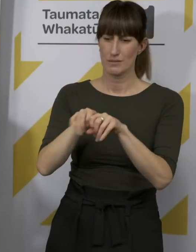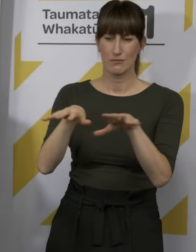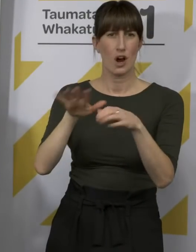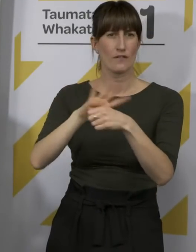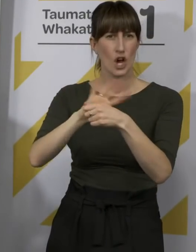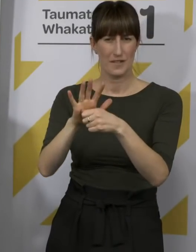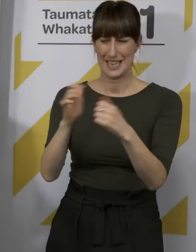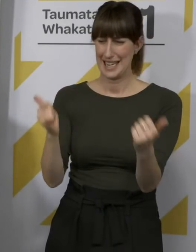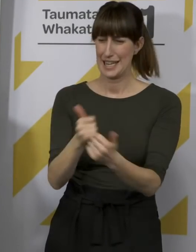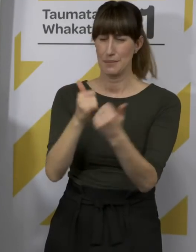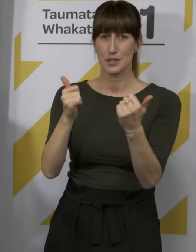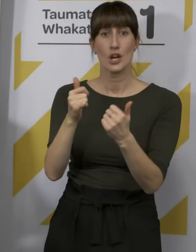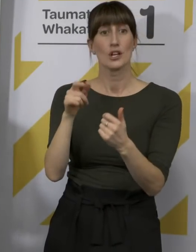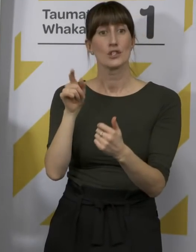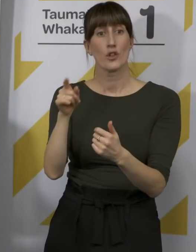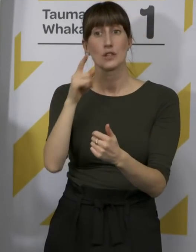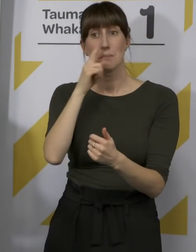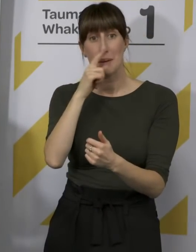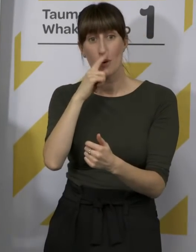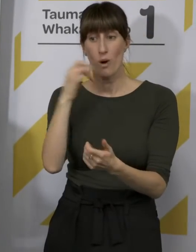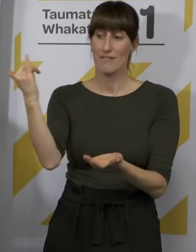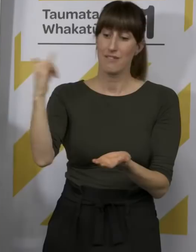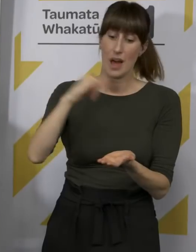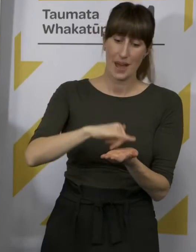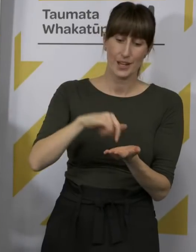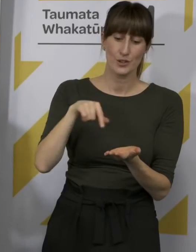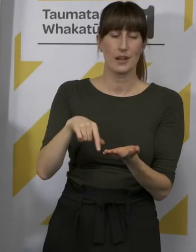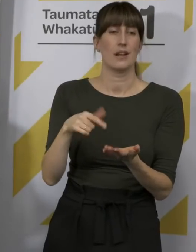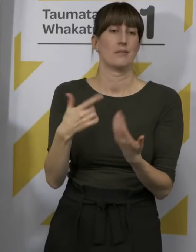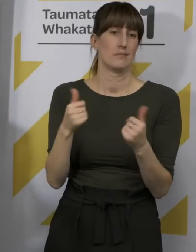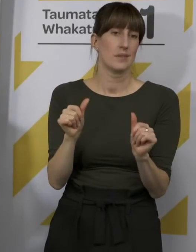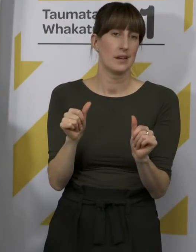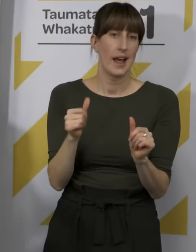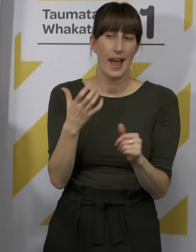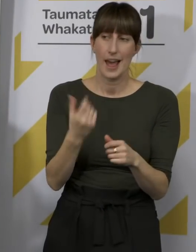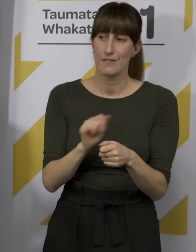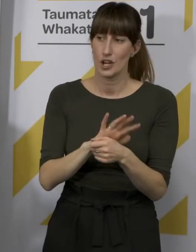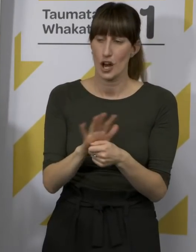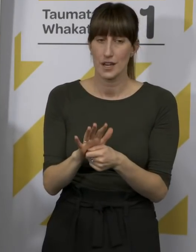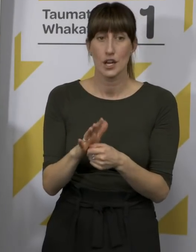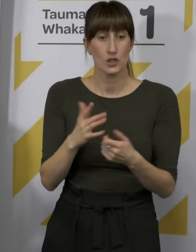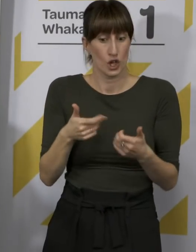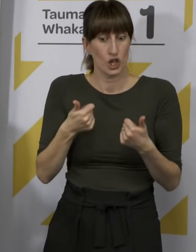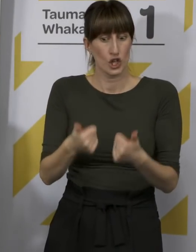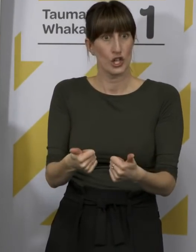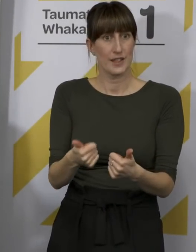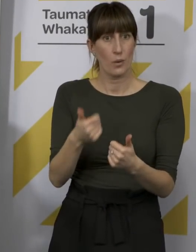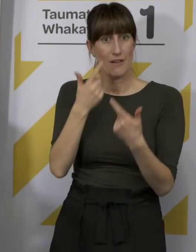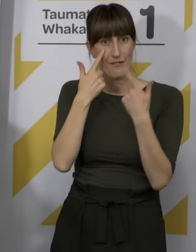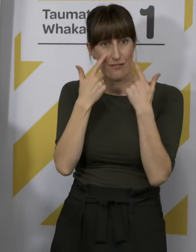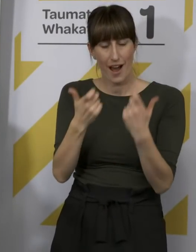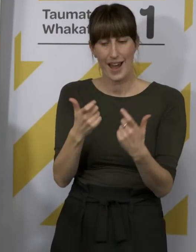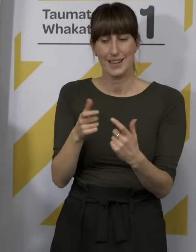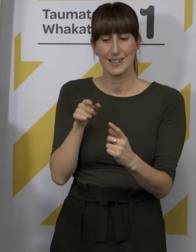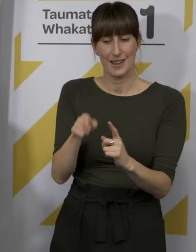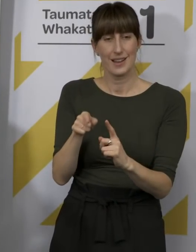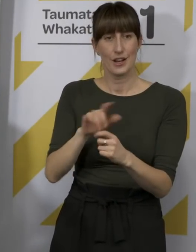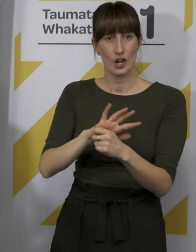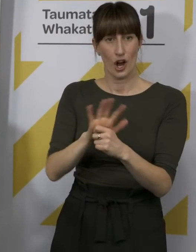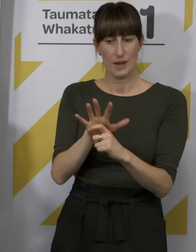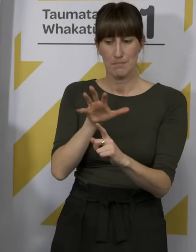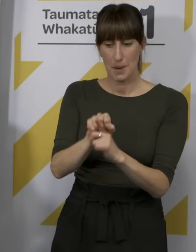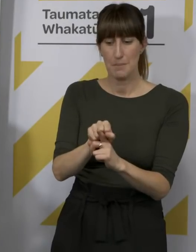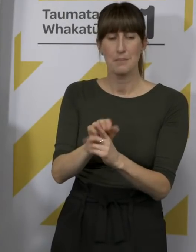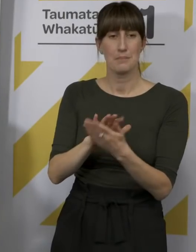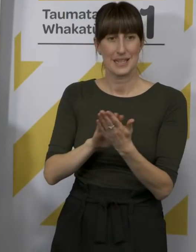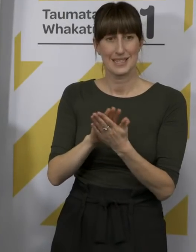it's helpful we're identifying the cases, because then we can make sure we're really keeping the border safe. Likewise, some of those 7,700 were coming from COVID hotspots as well.